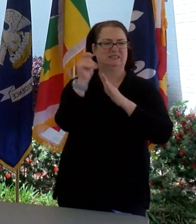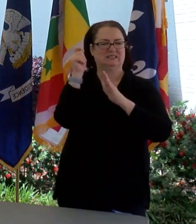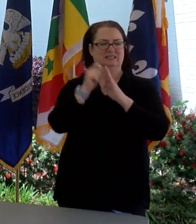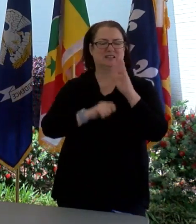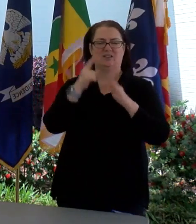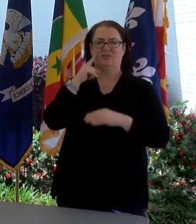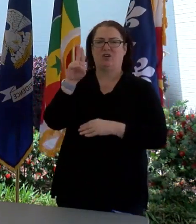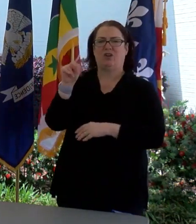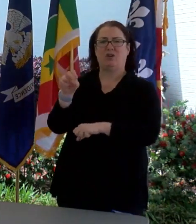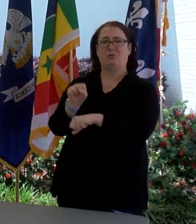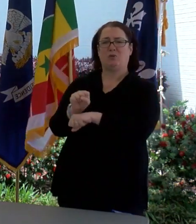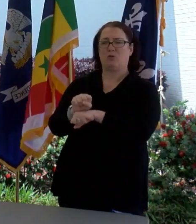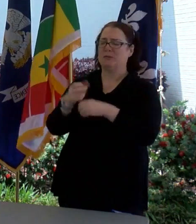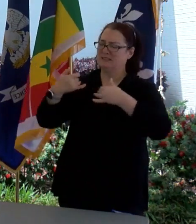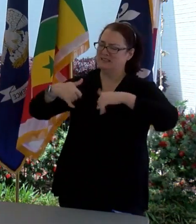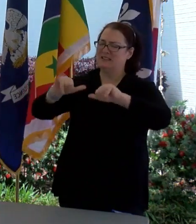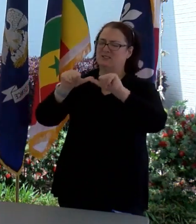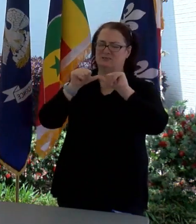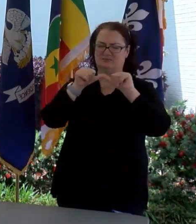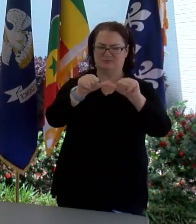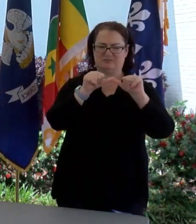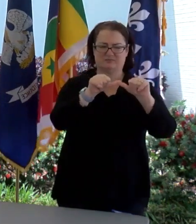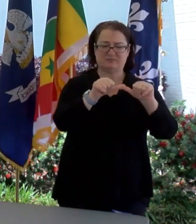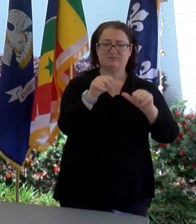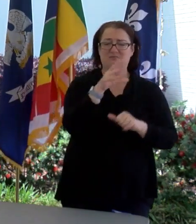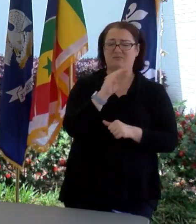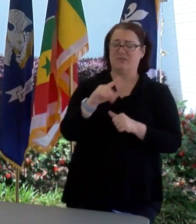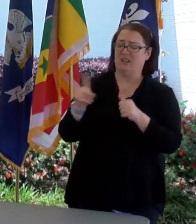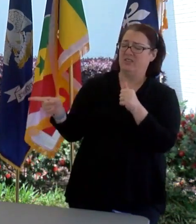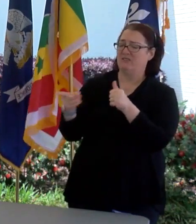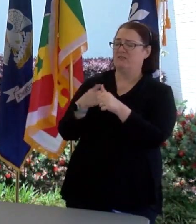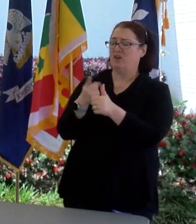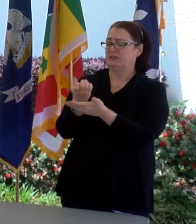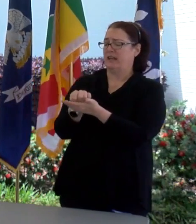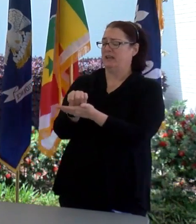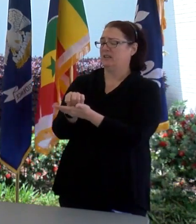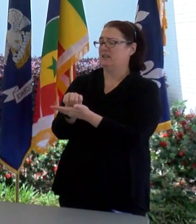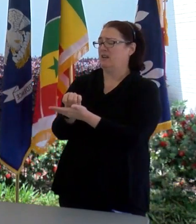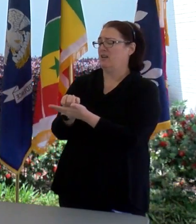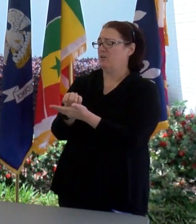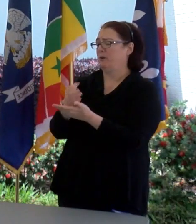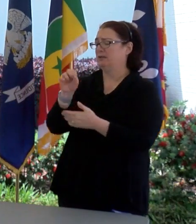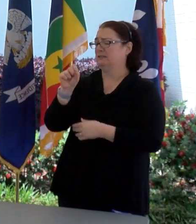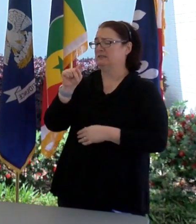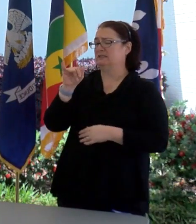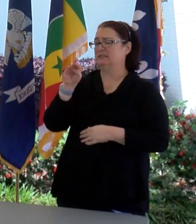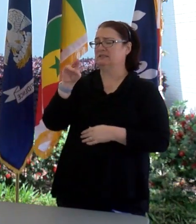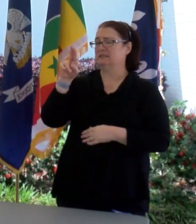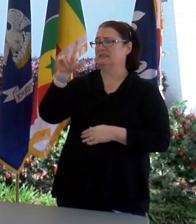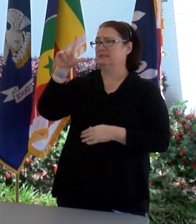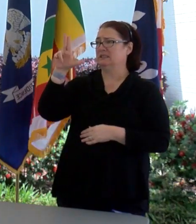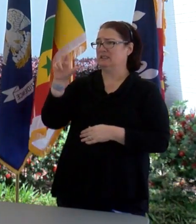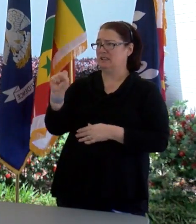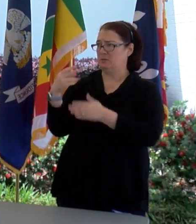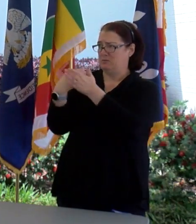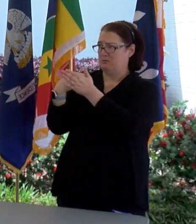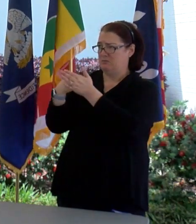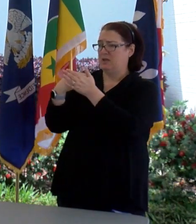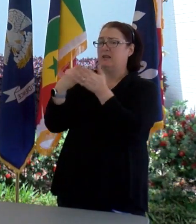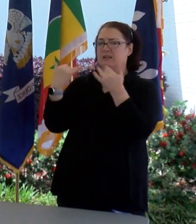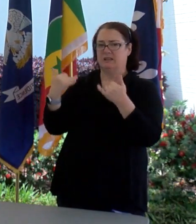The first economic recovery payments have gone out from the IRS to our citizens, and that effort will continue in the coming days and weeks.